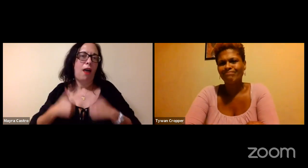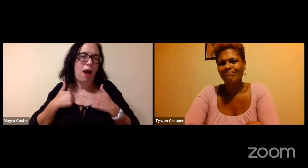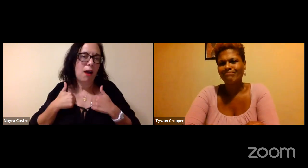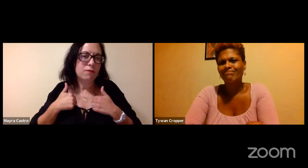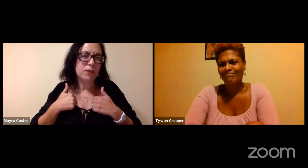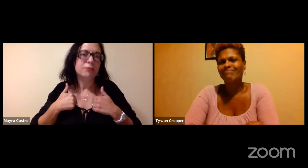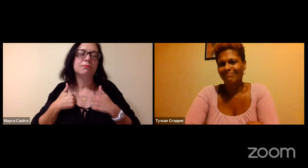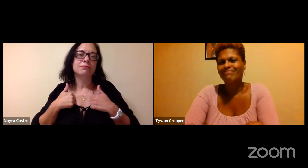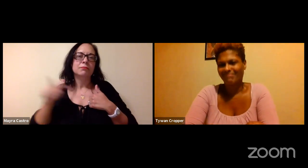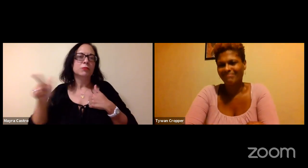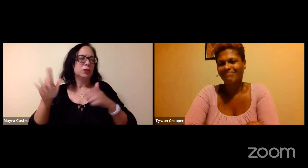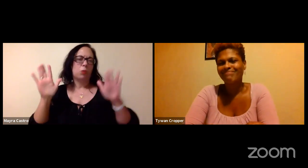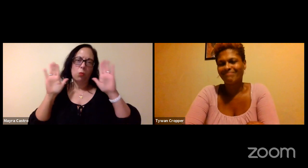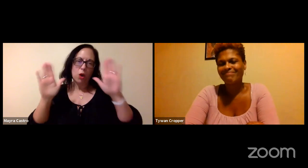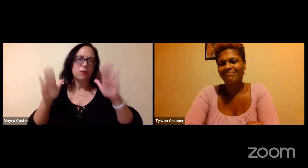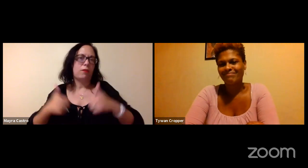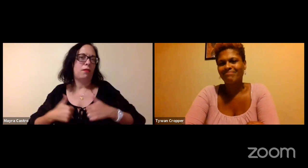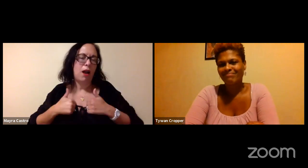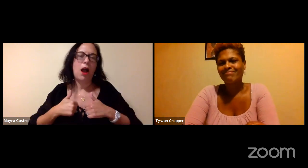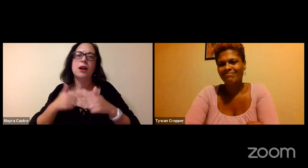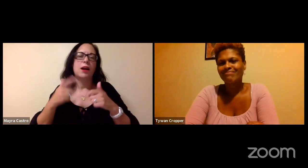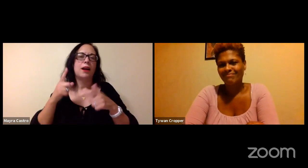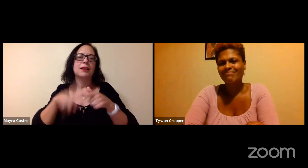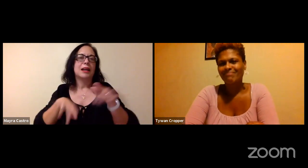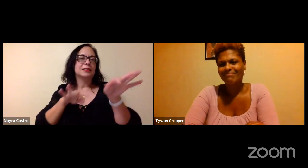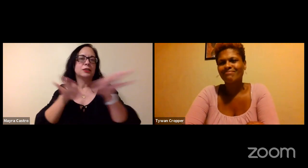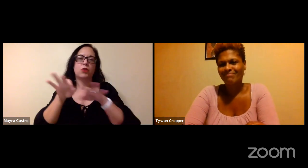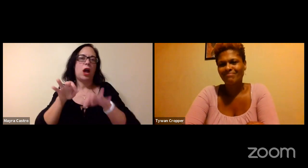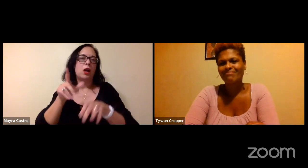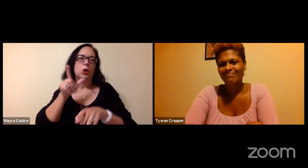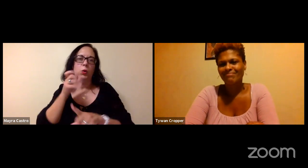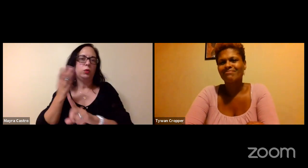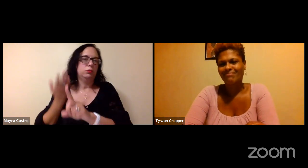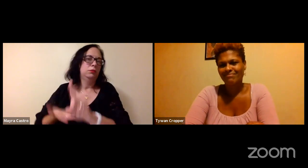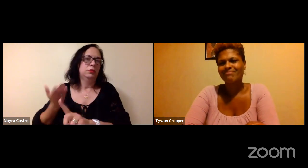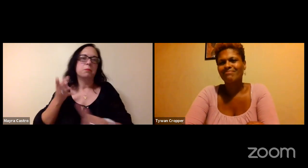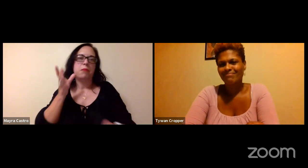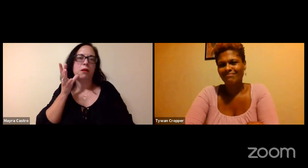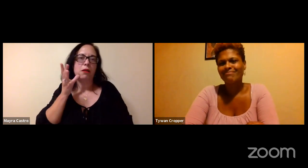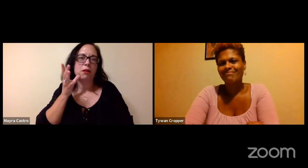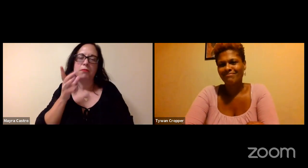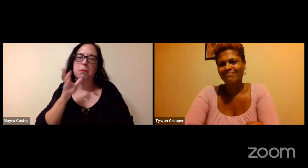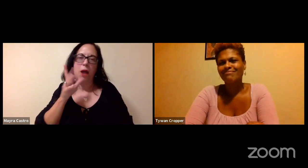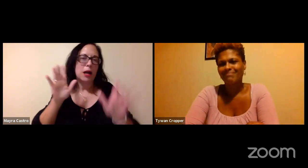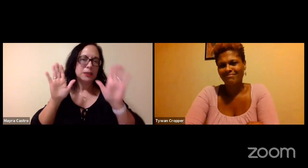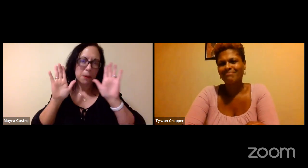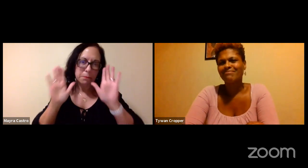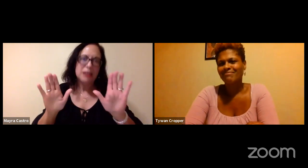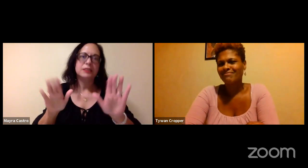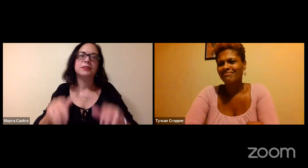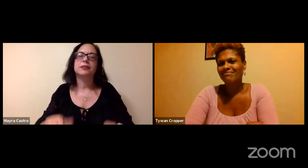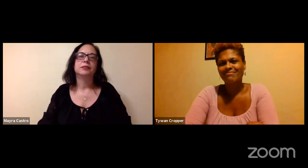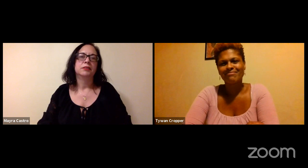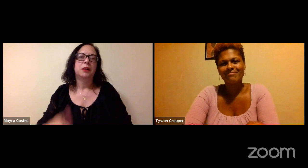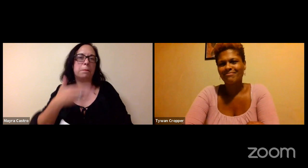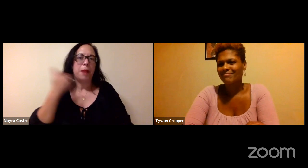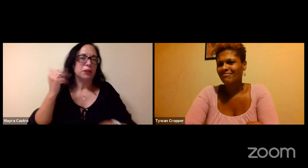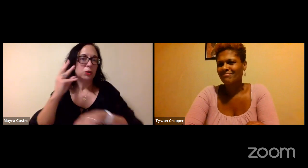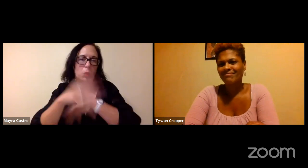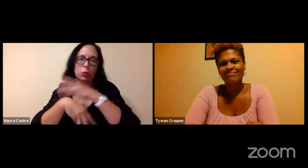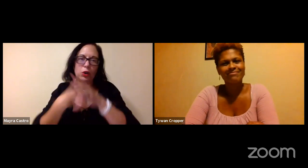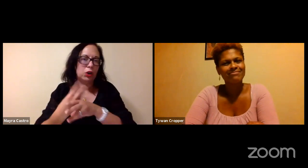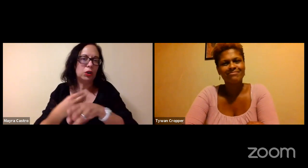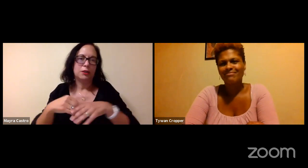I miss her dearly. She had a very full life, a wonderful, wonderful life. It would be hard to put into words